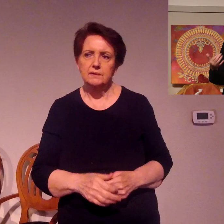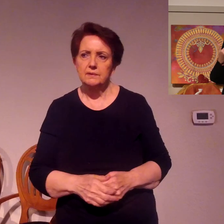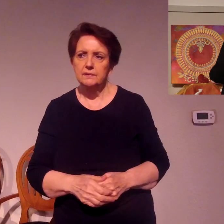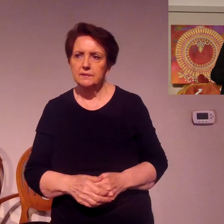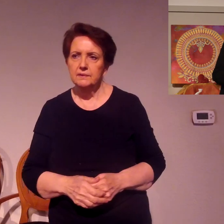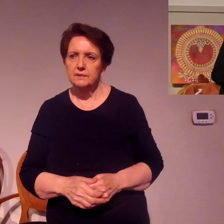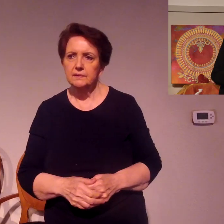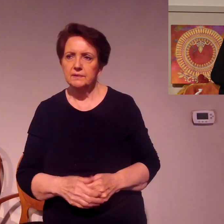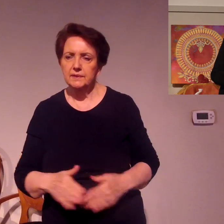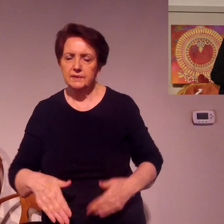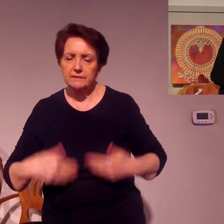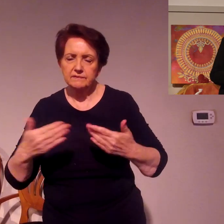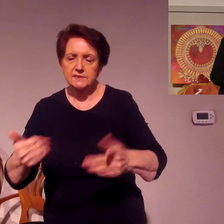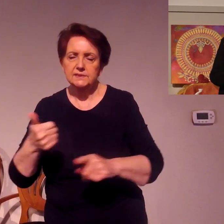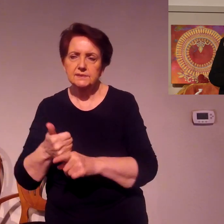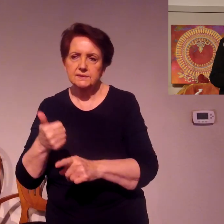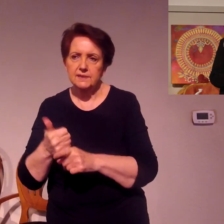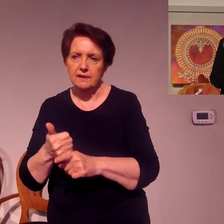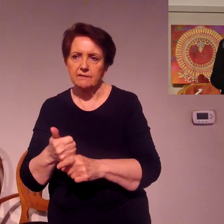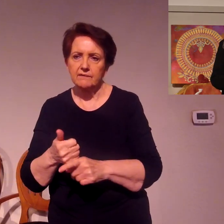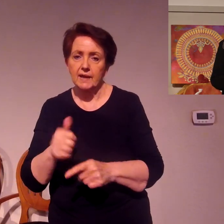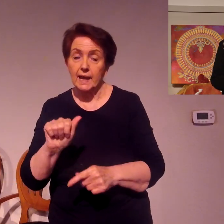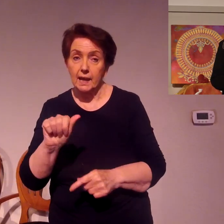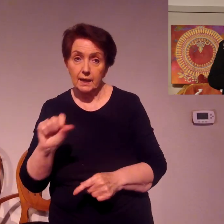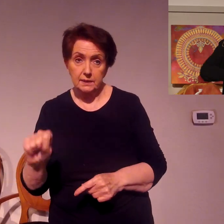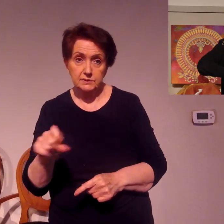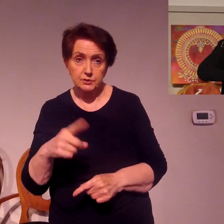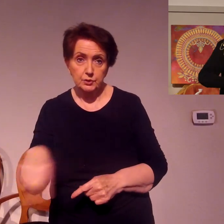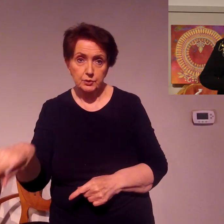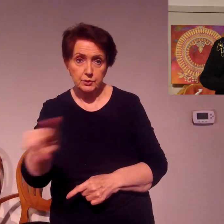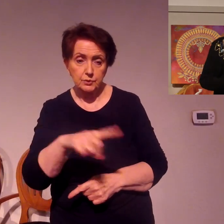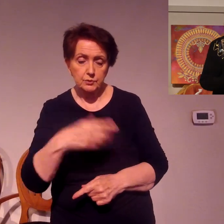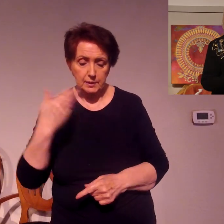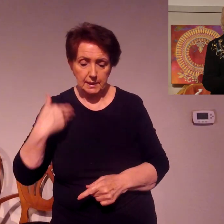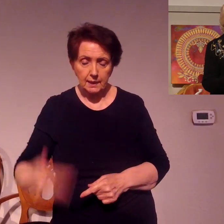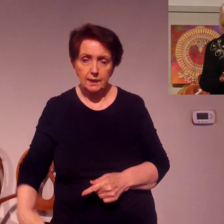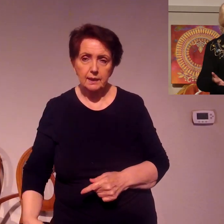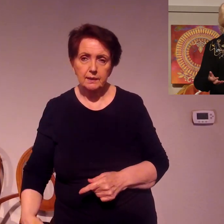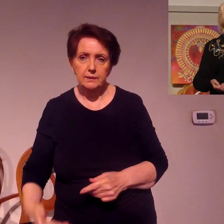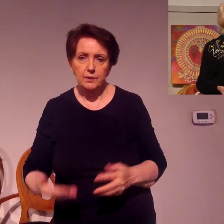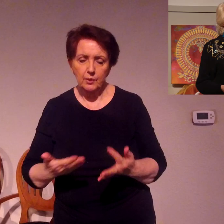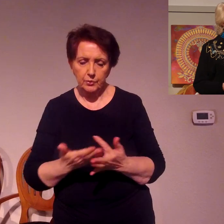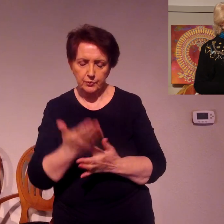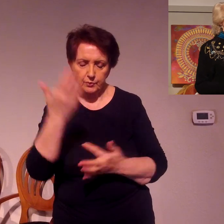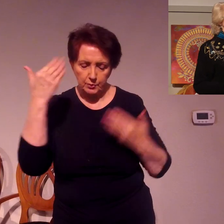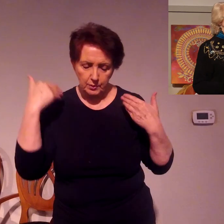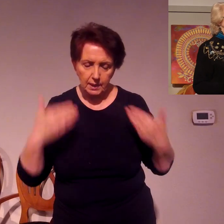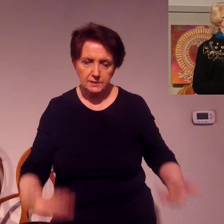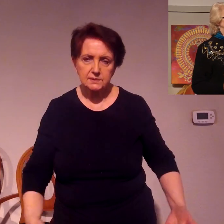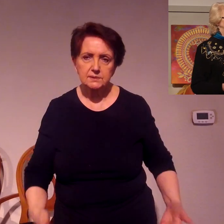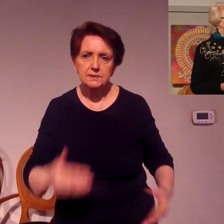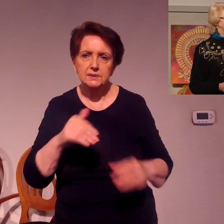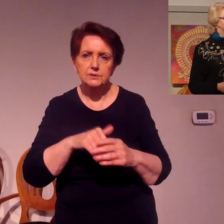And it gives itself as you and I, through us, into the